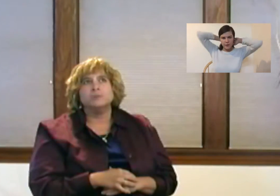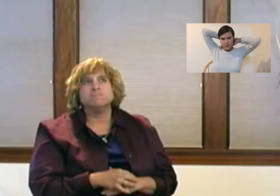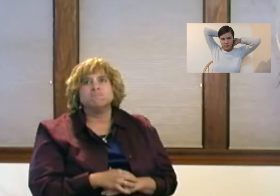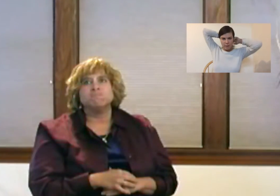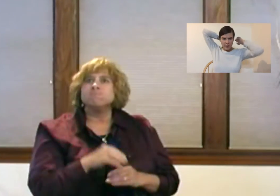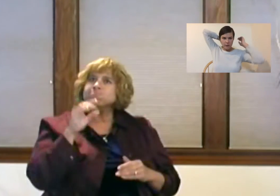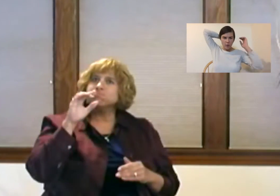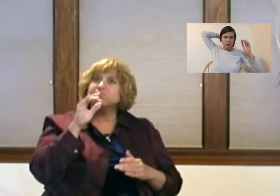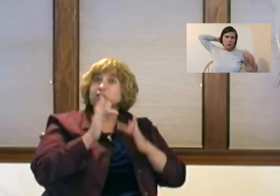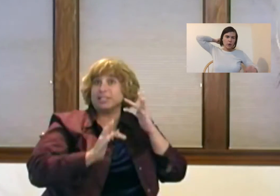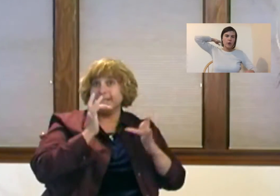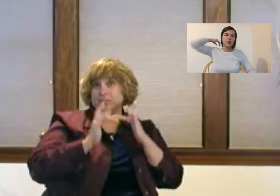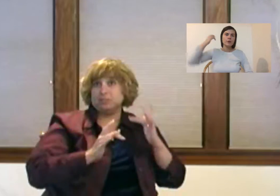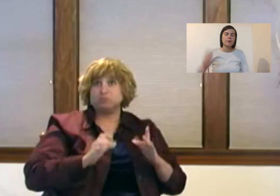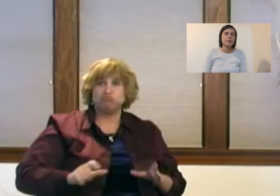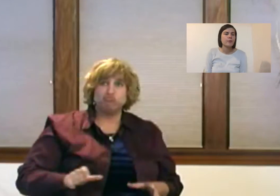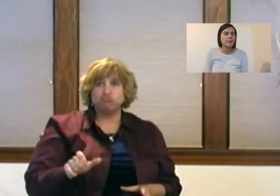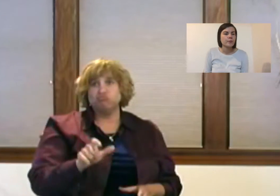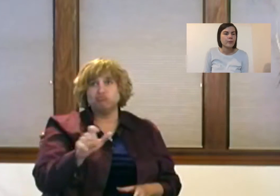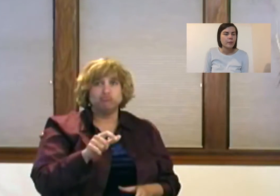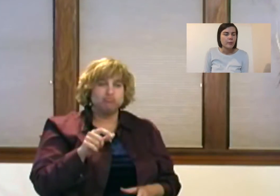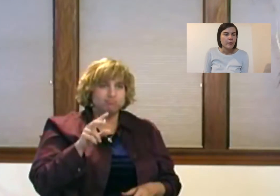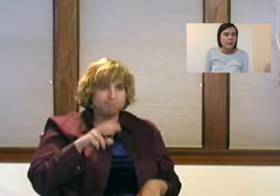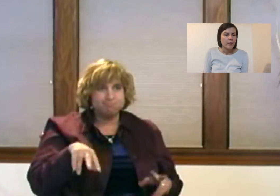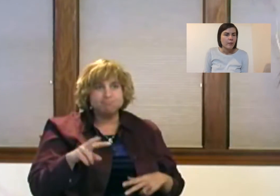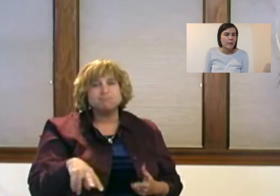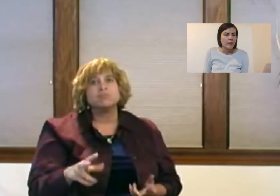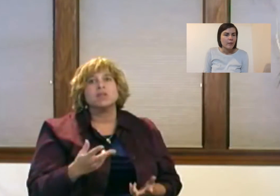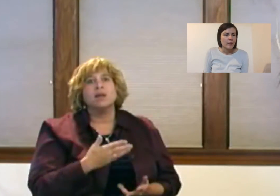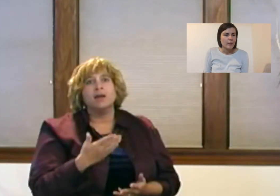I've learned Microsoft Word.